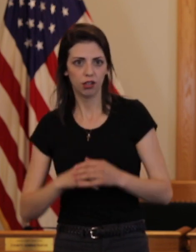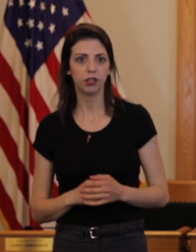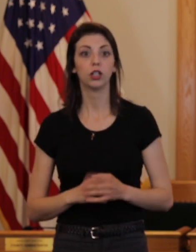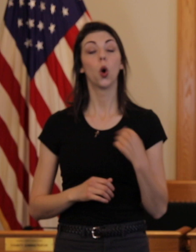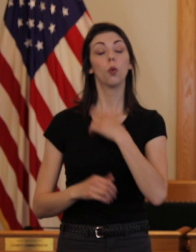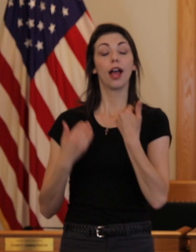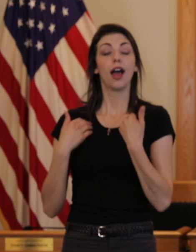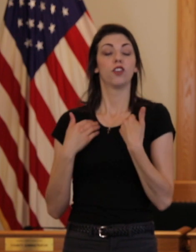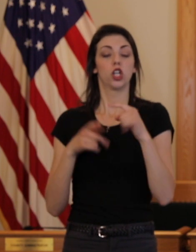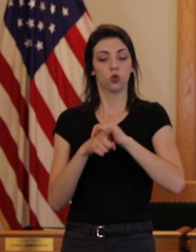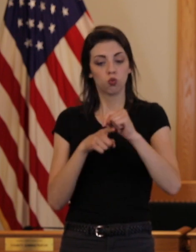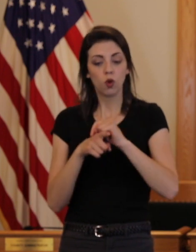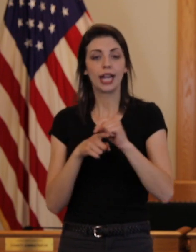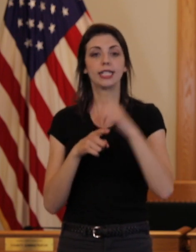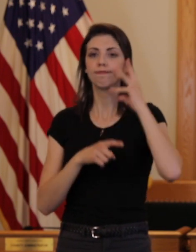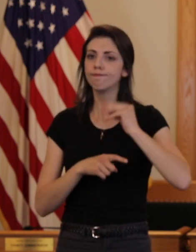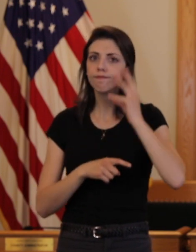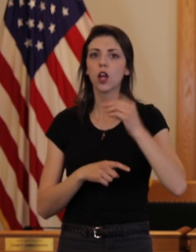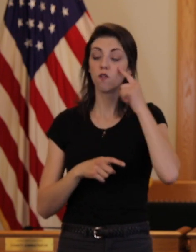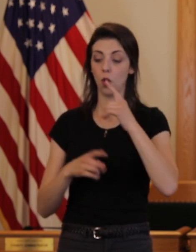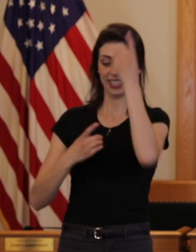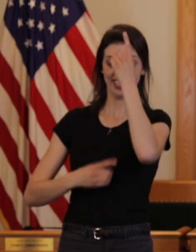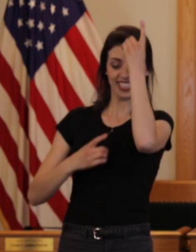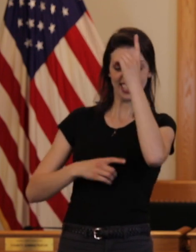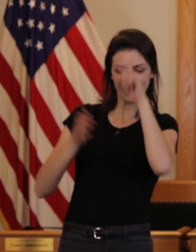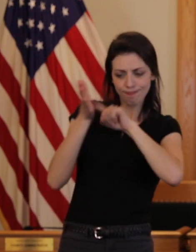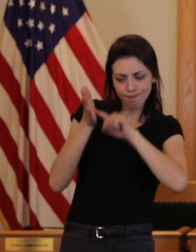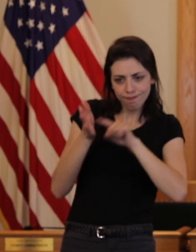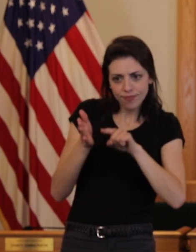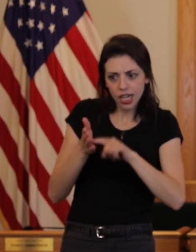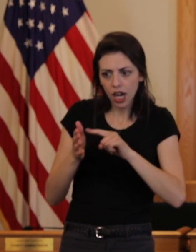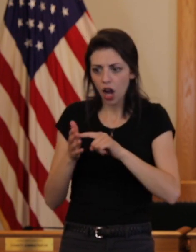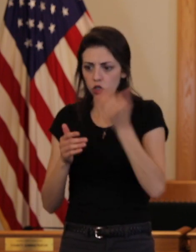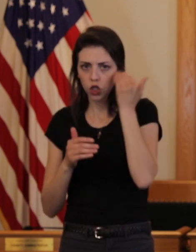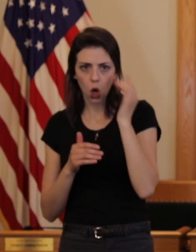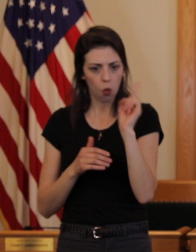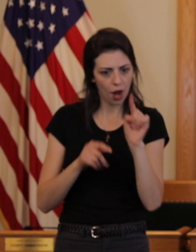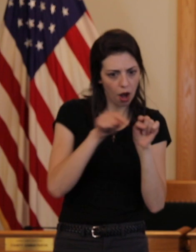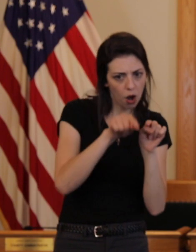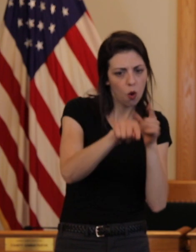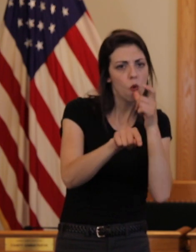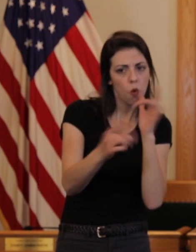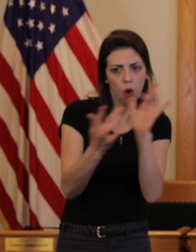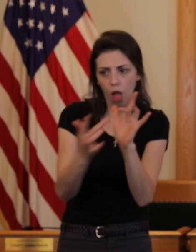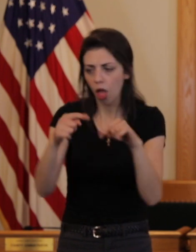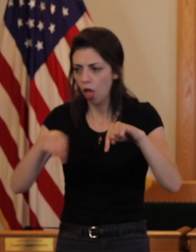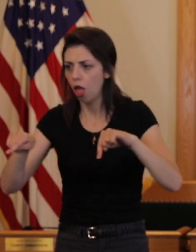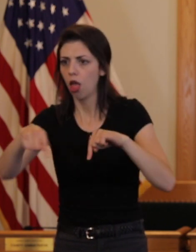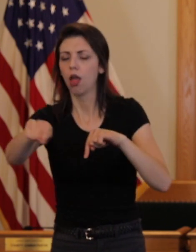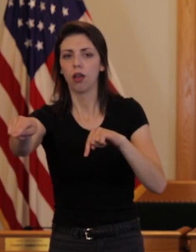trained and experienced team of disease investigators and contact tracers that have been working 7 days a week to combat the spread